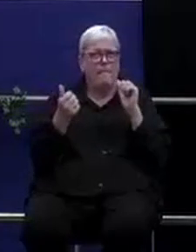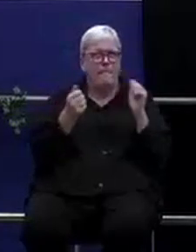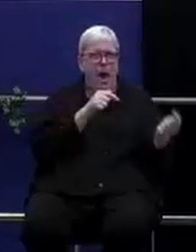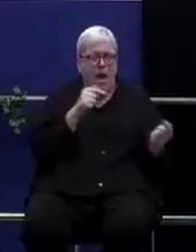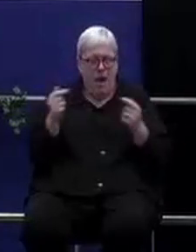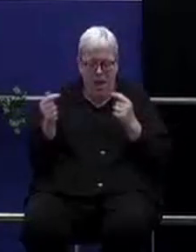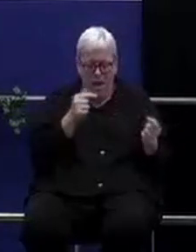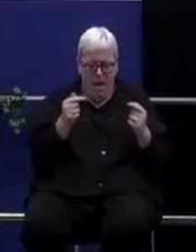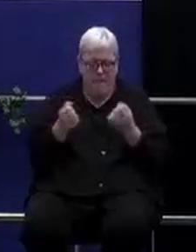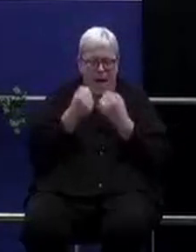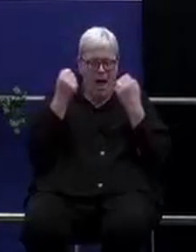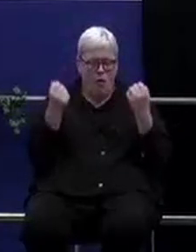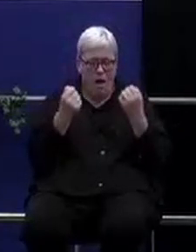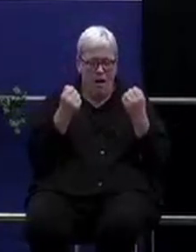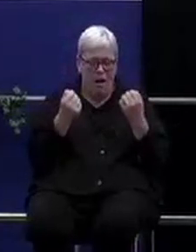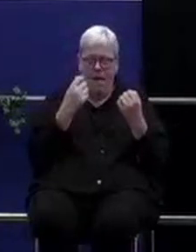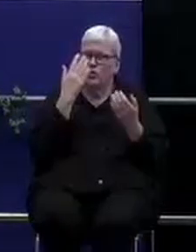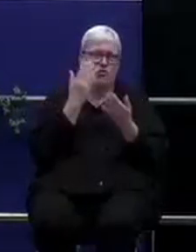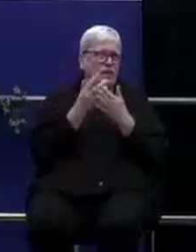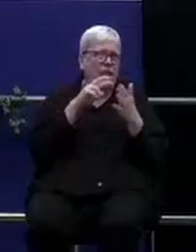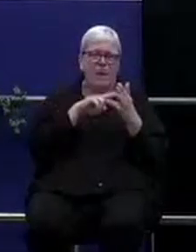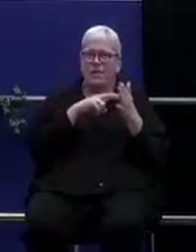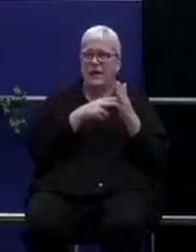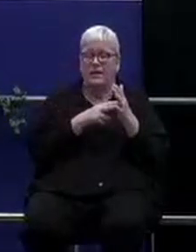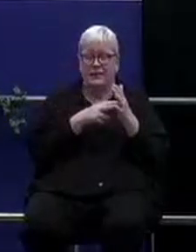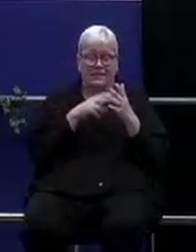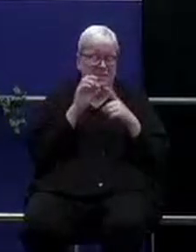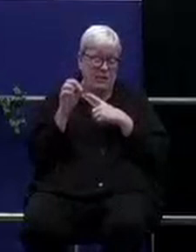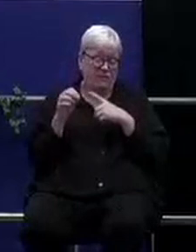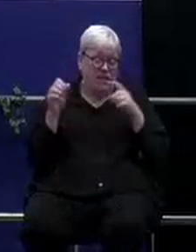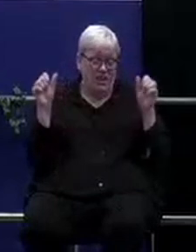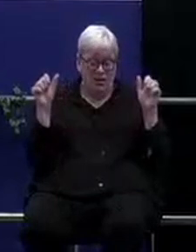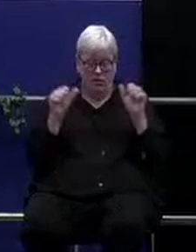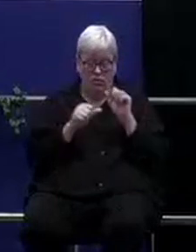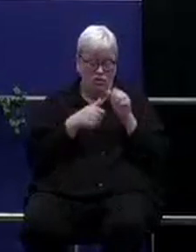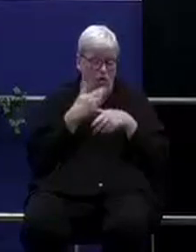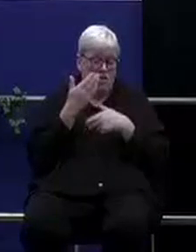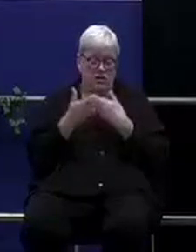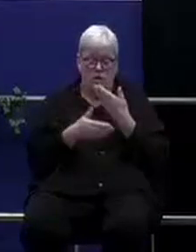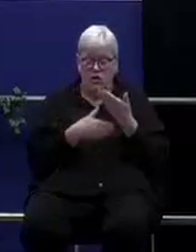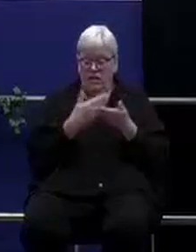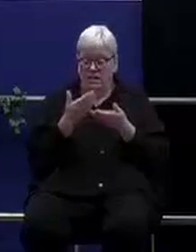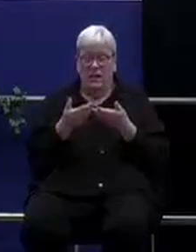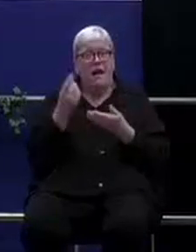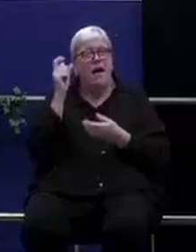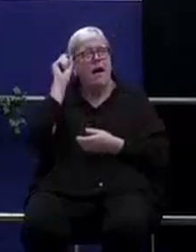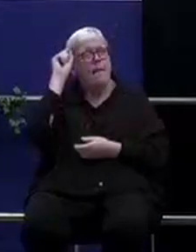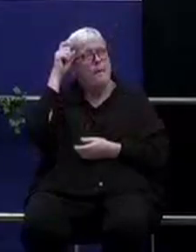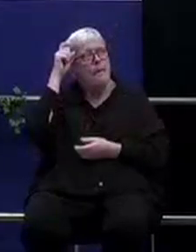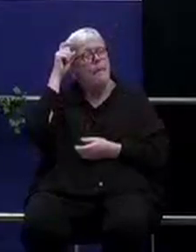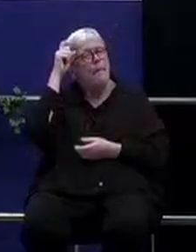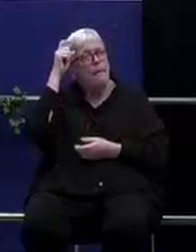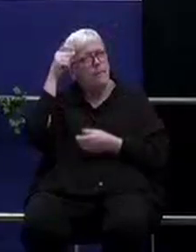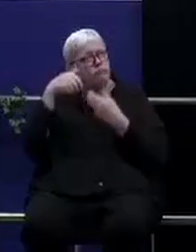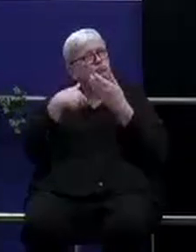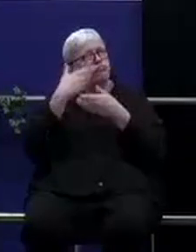it comes to writing. Normally, particularly with short stories, I would just have kind of the seed of an idea and just kind of let it